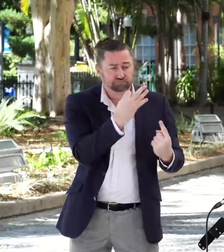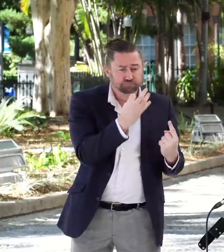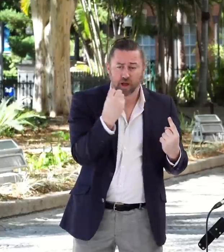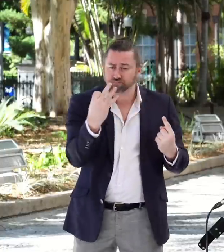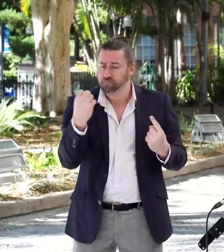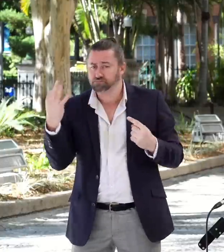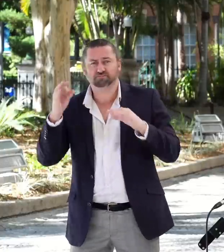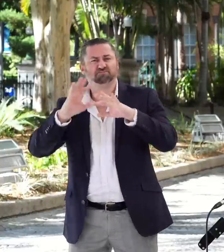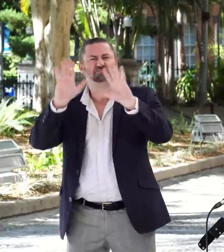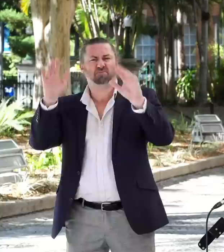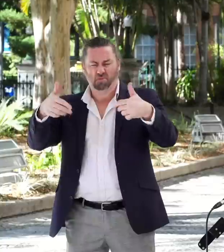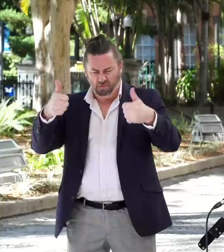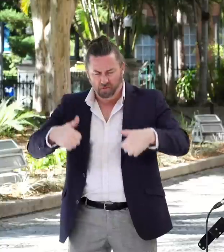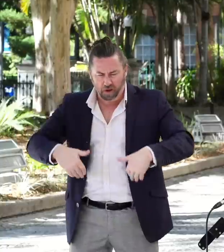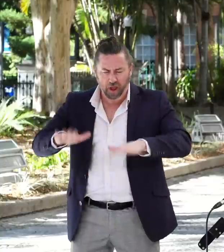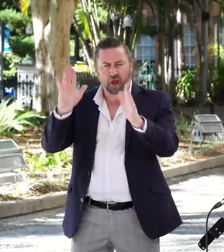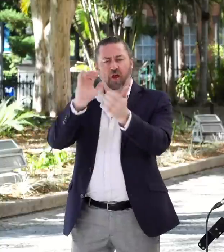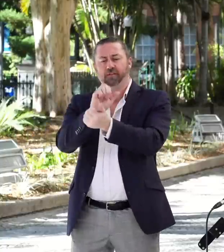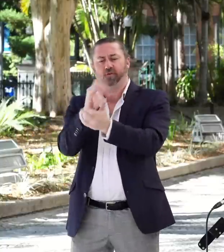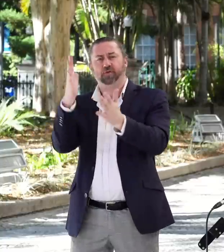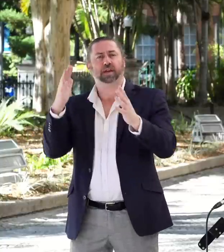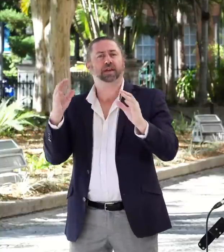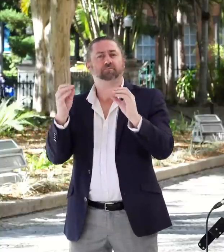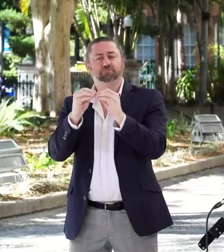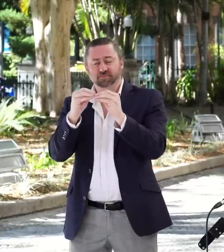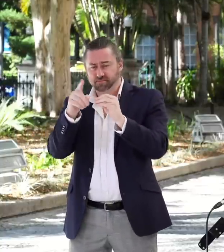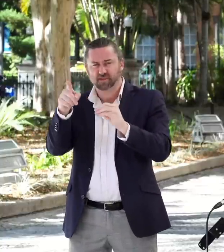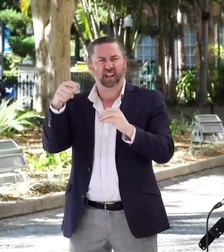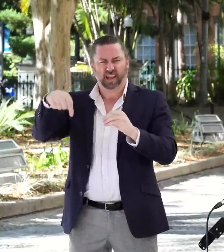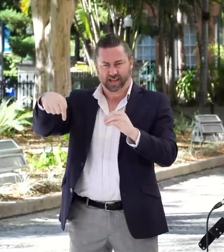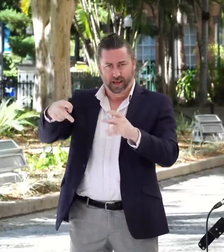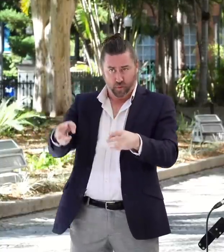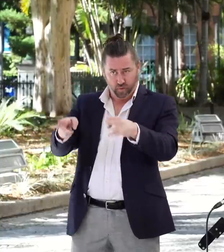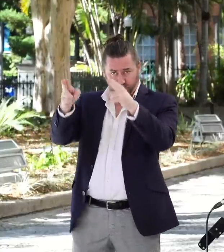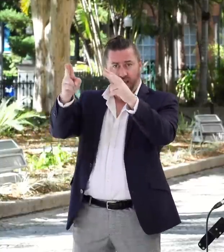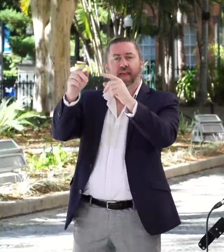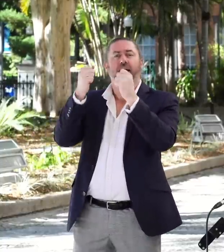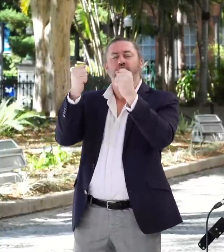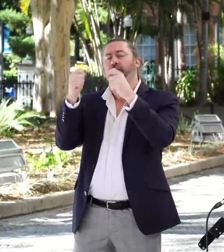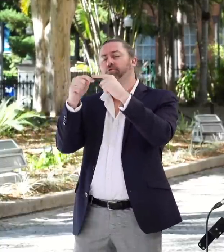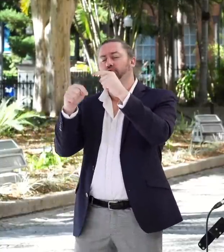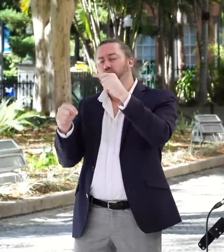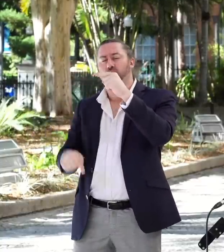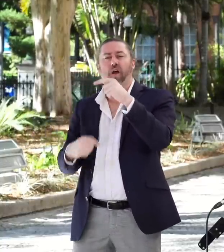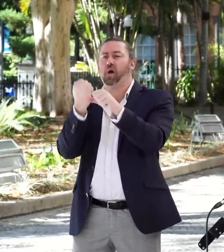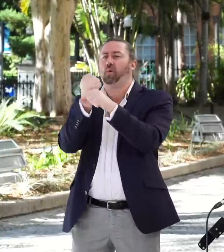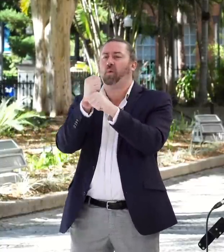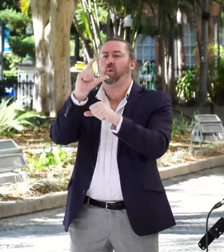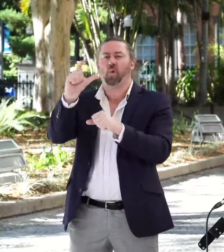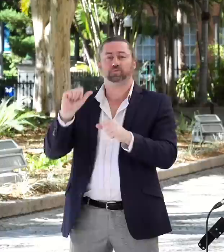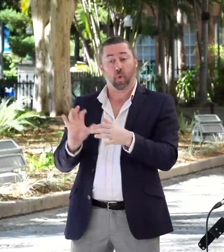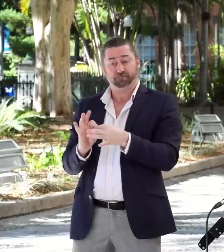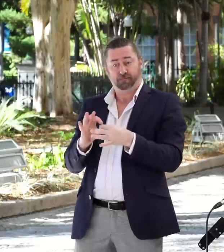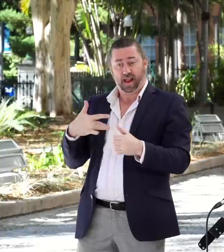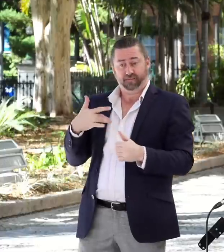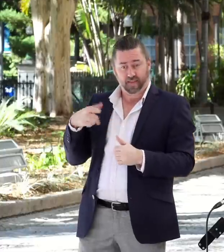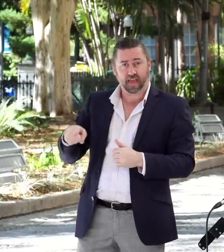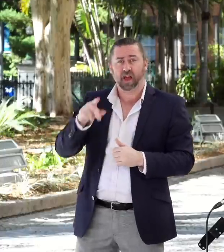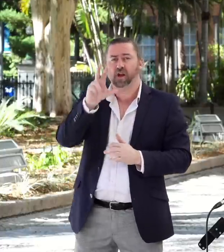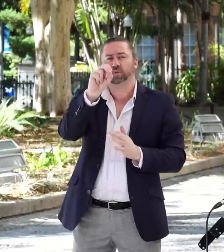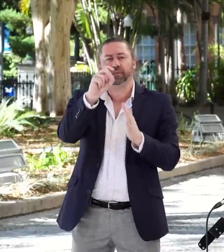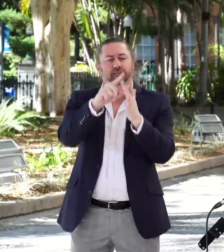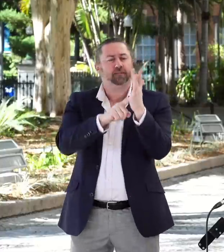from hotel quarantine in Brisbane, returned home to the Gold Coast on the 12th of